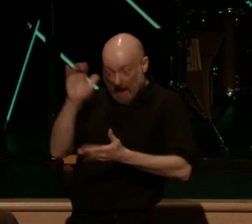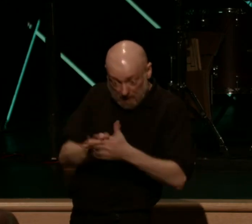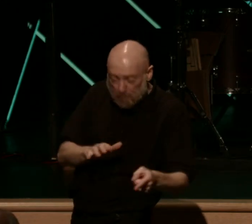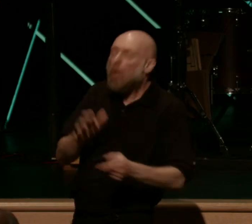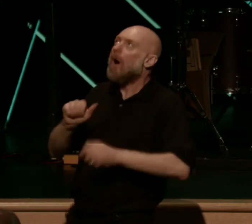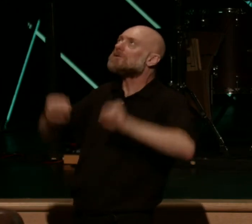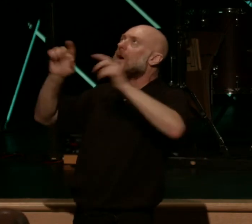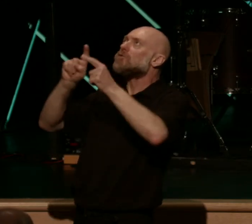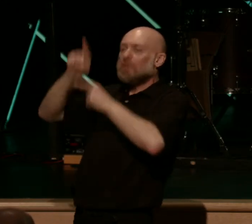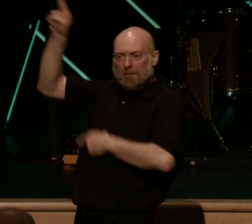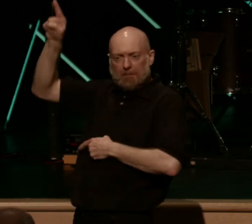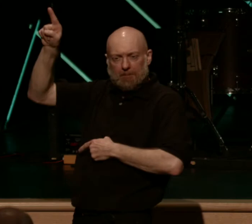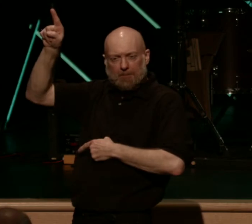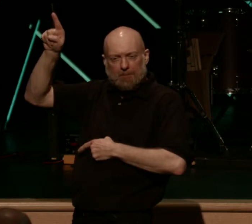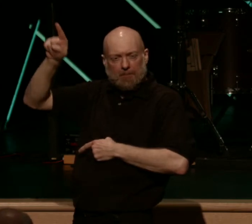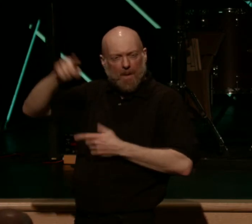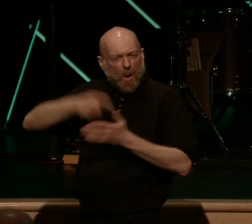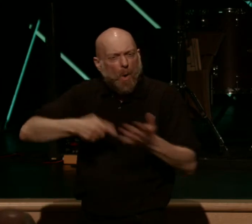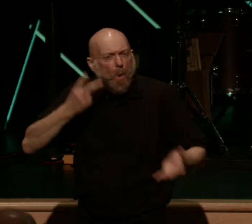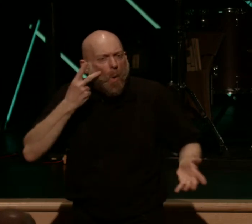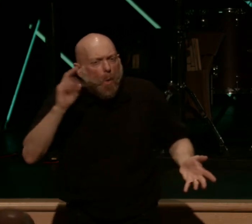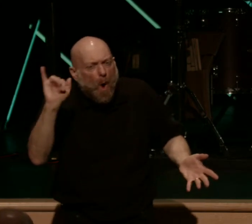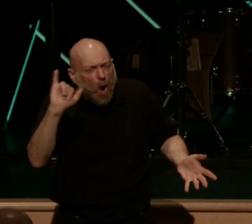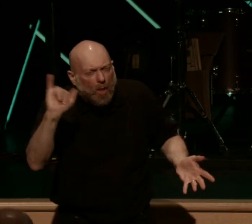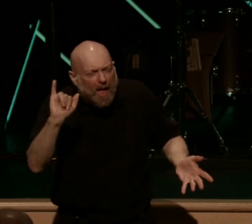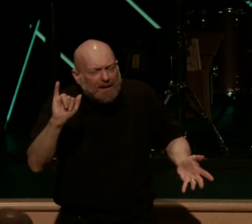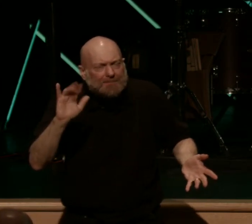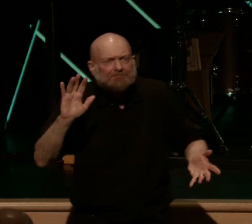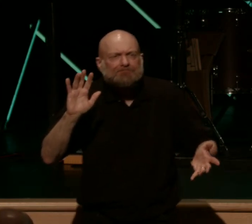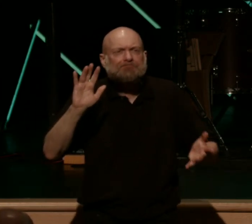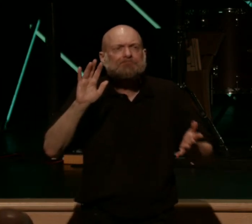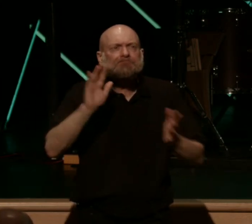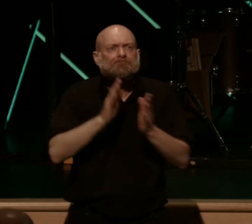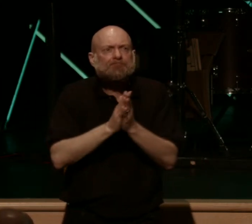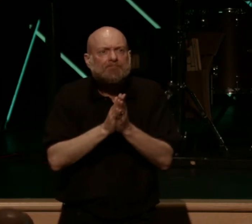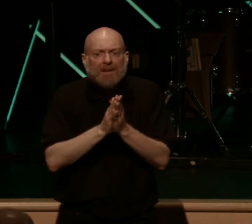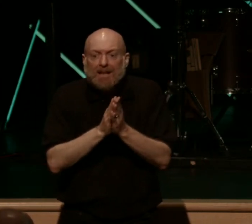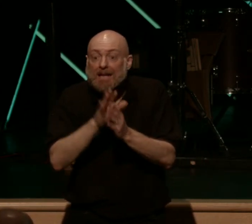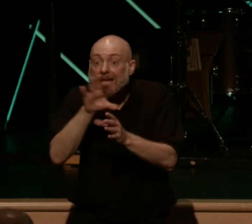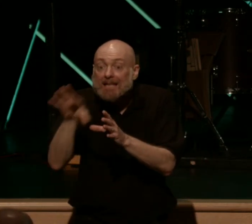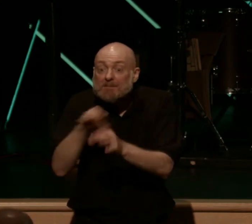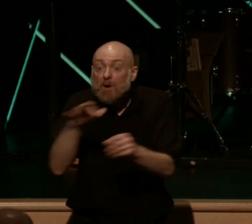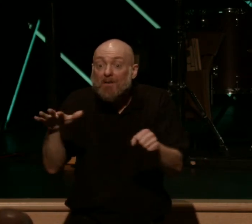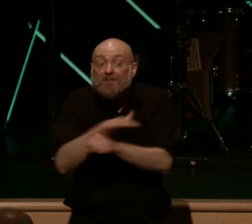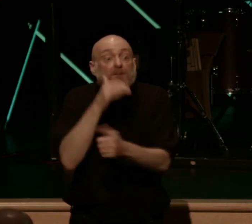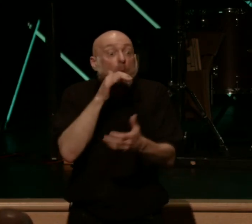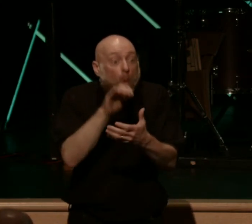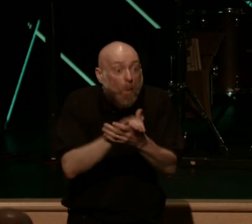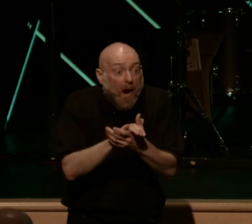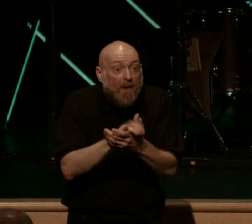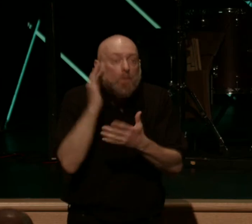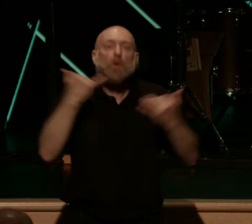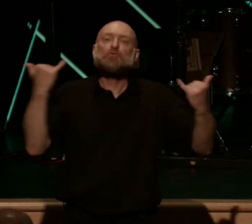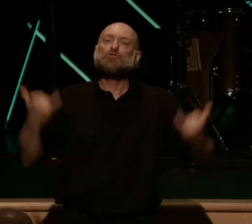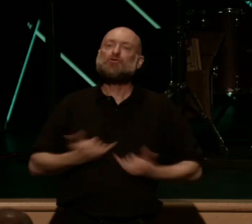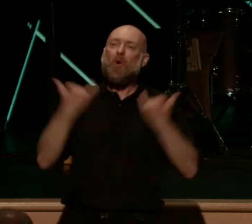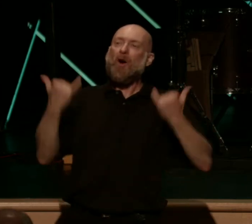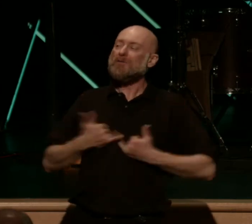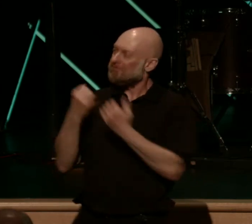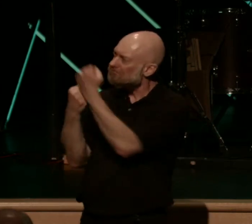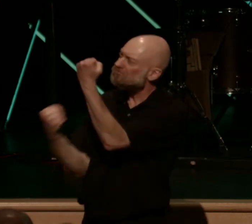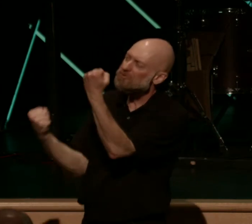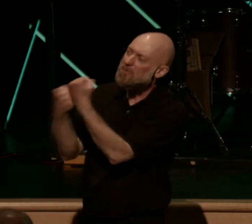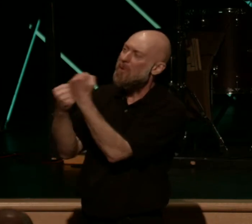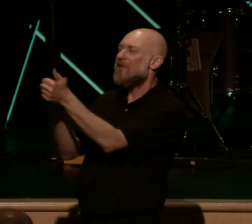And so what does that look like practically? Well, it looks like this. A spirit-filled wife will joyfully support